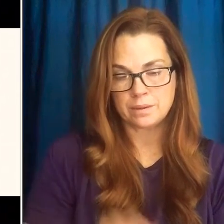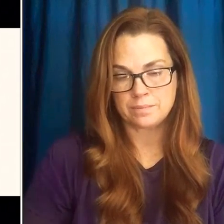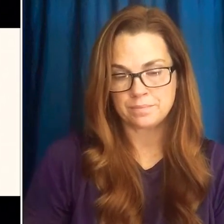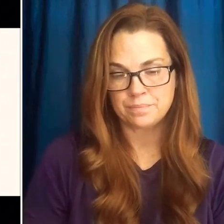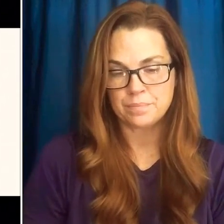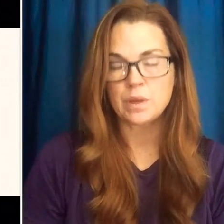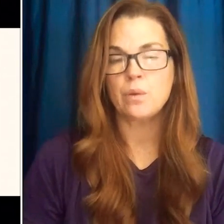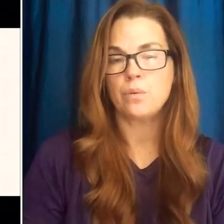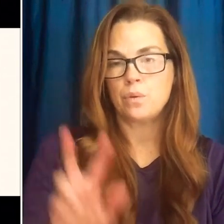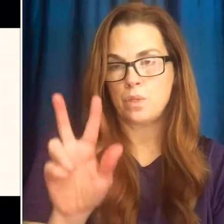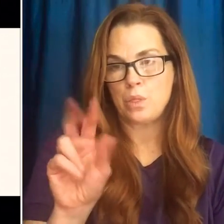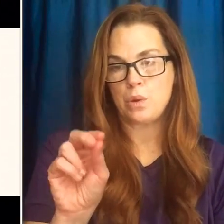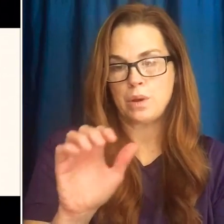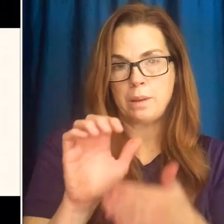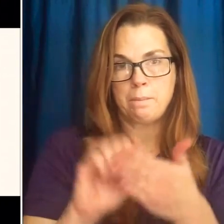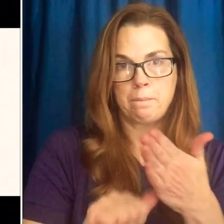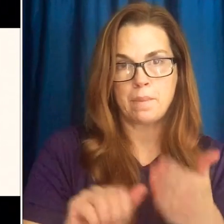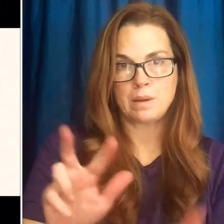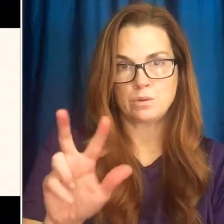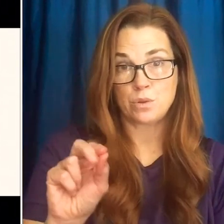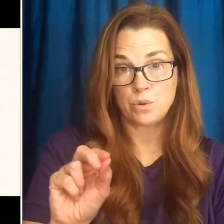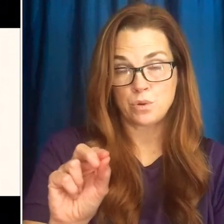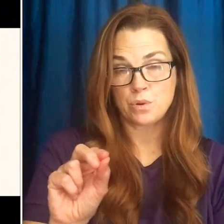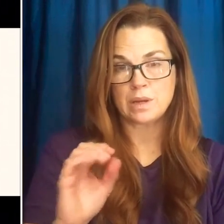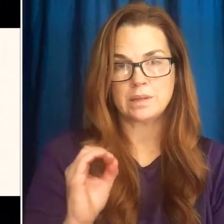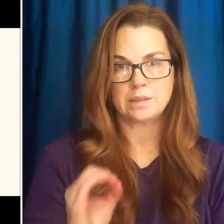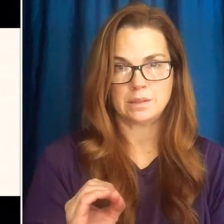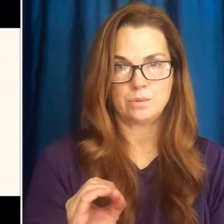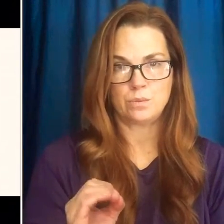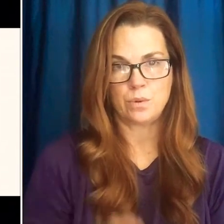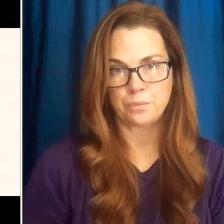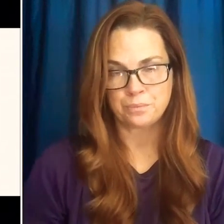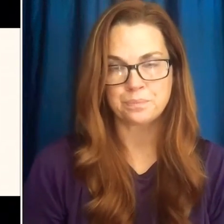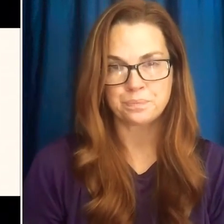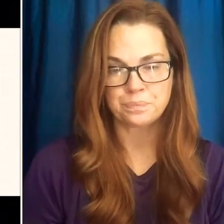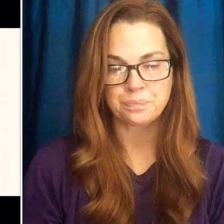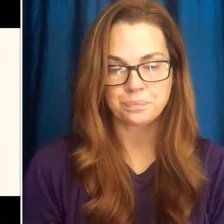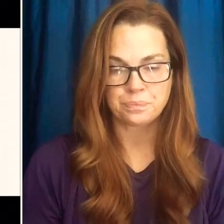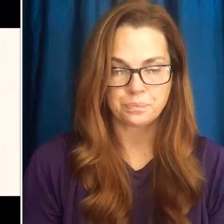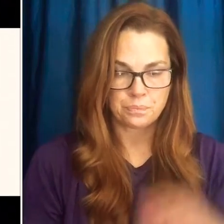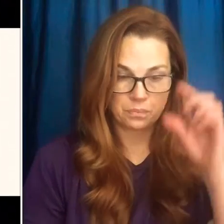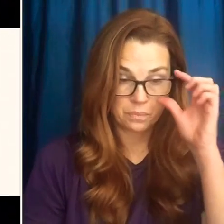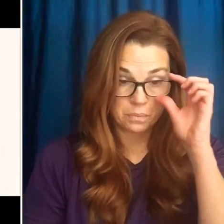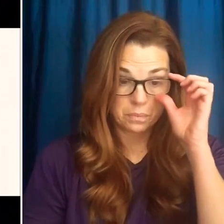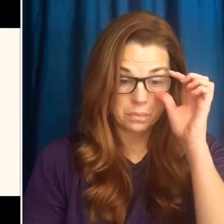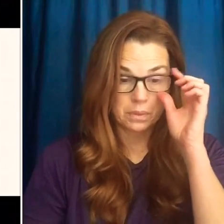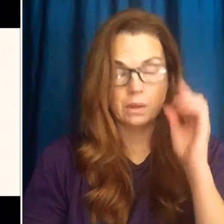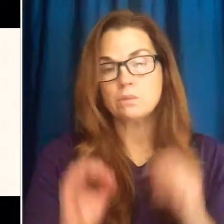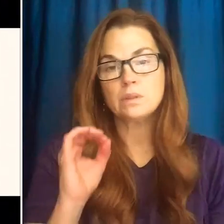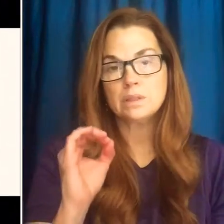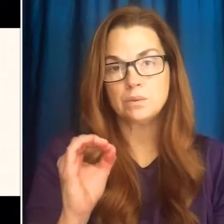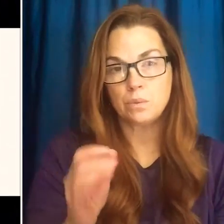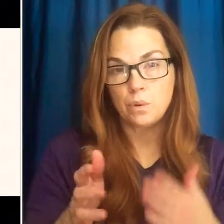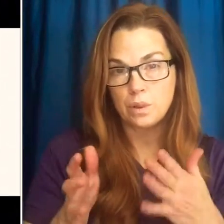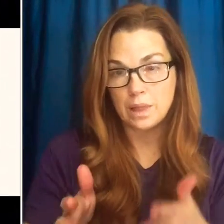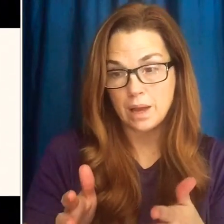0. I have 0 as a remainder, which is less than 5, and I have no more numbers to